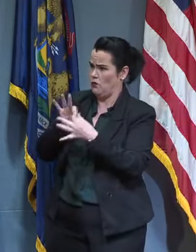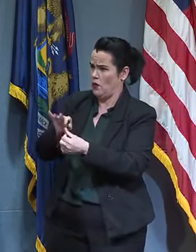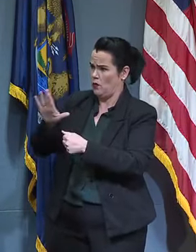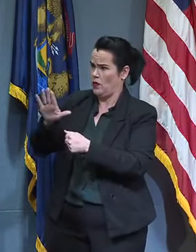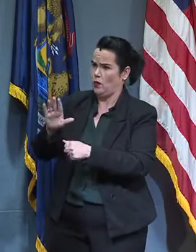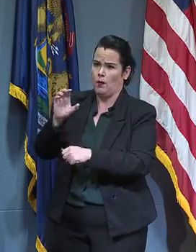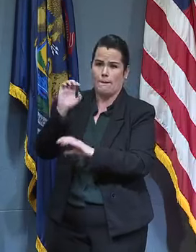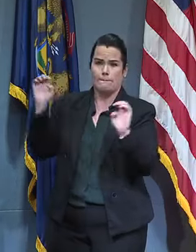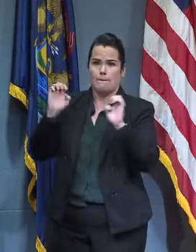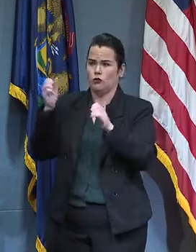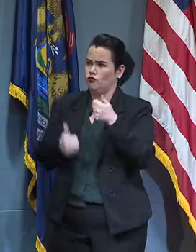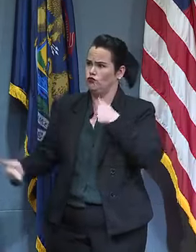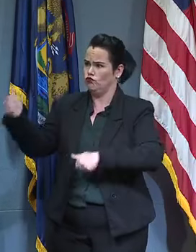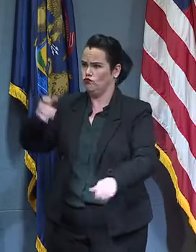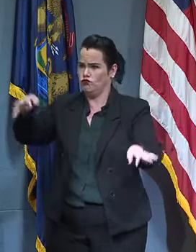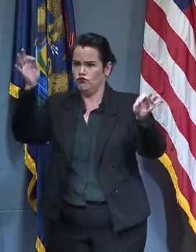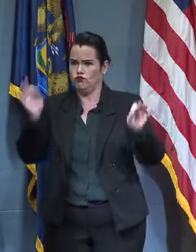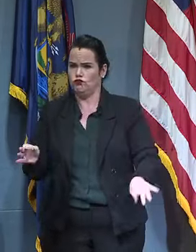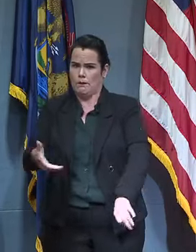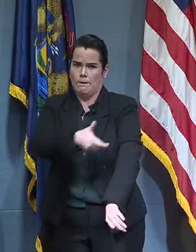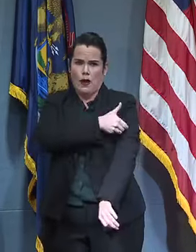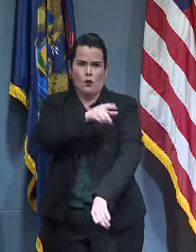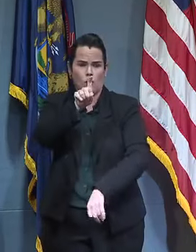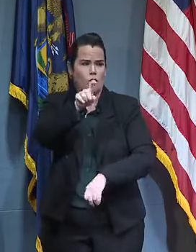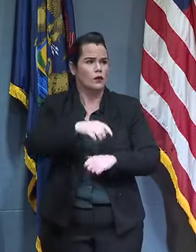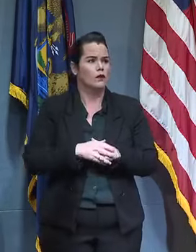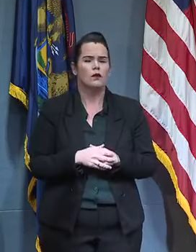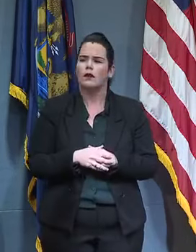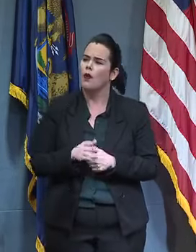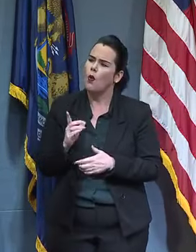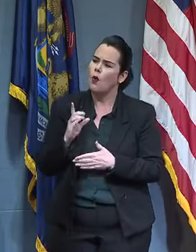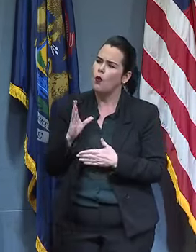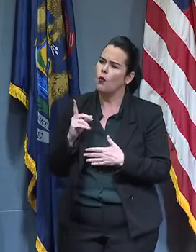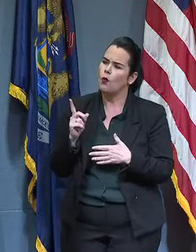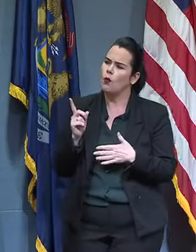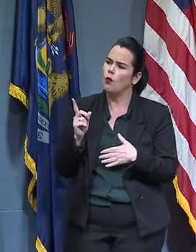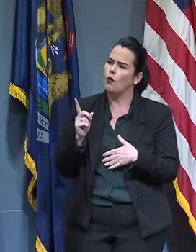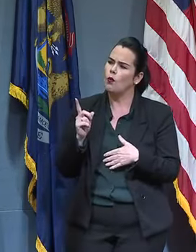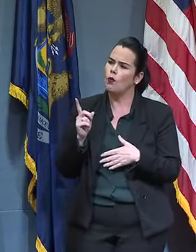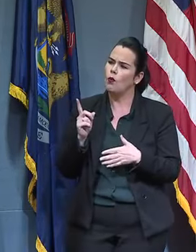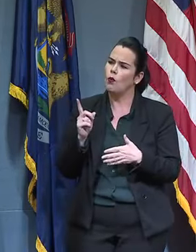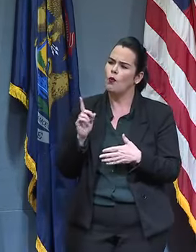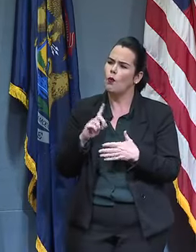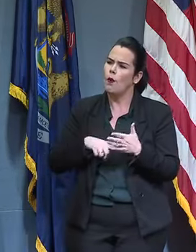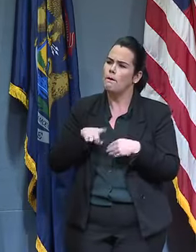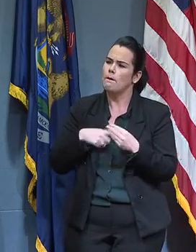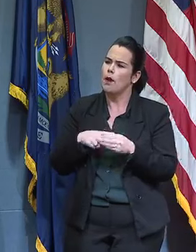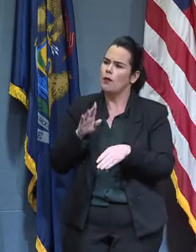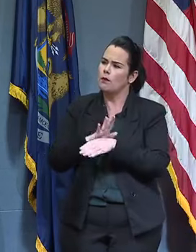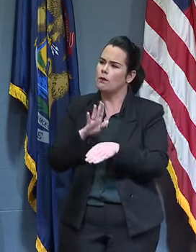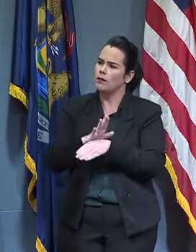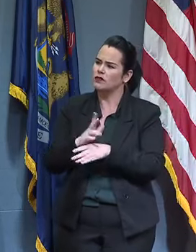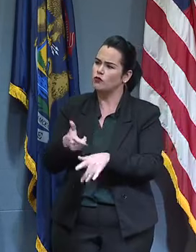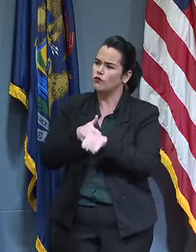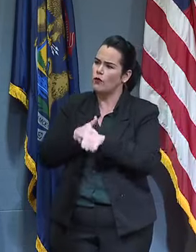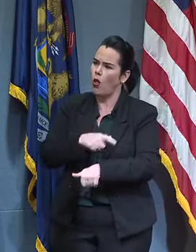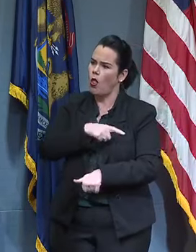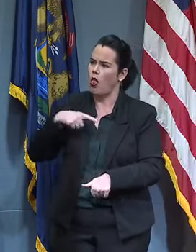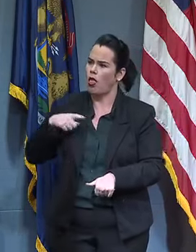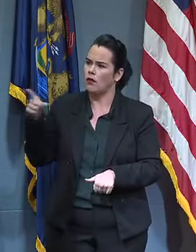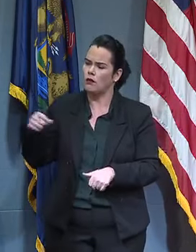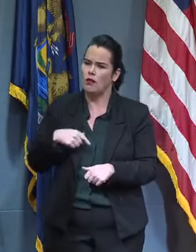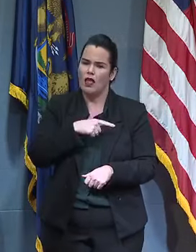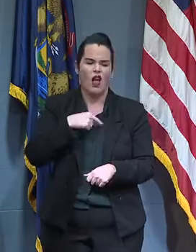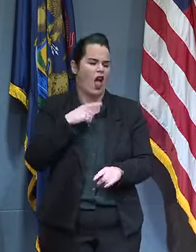you have to say to some businesses who are going with what the legislature is saying, that this is not valid, and starting to open